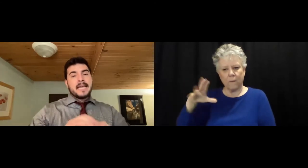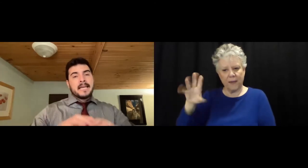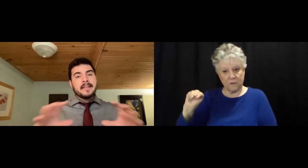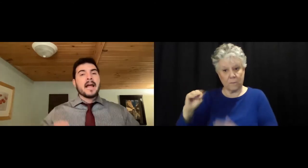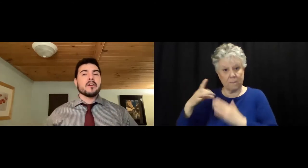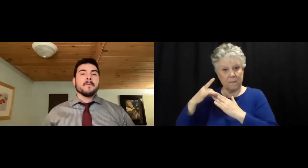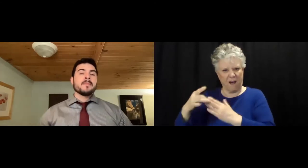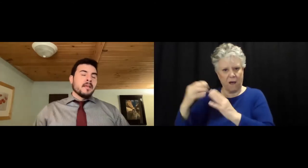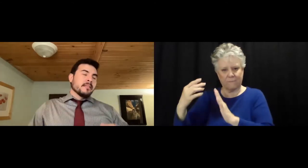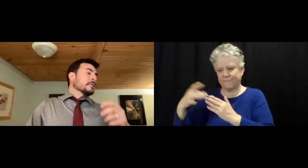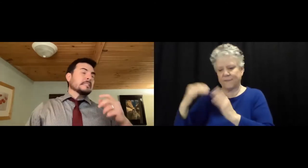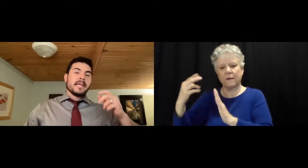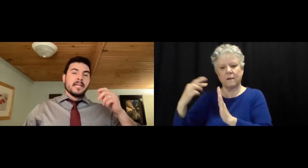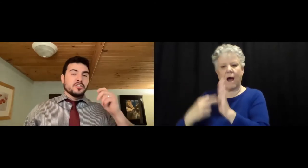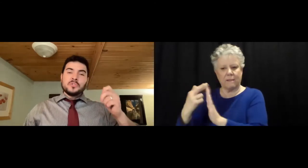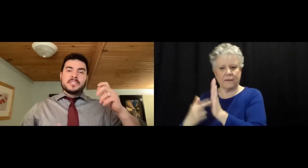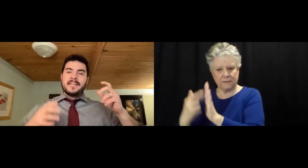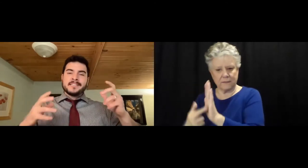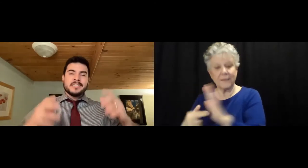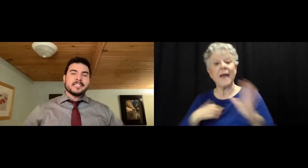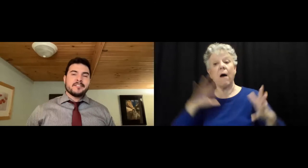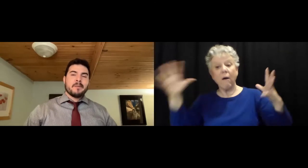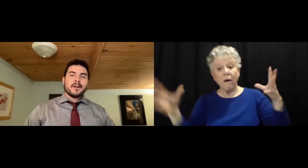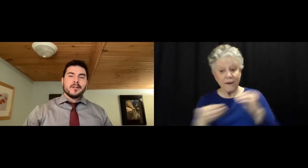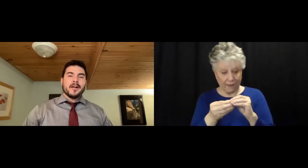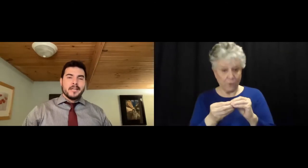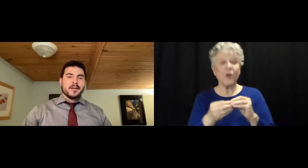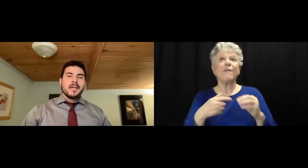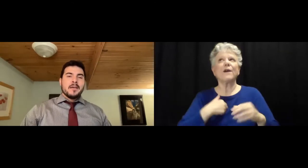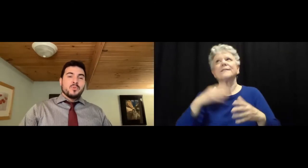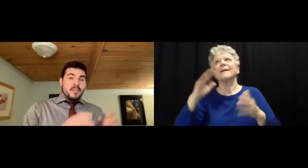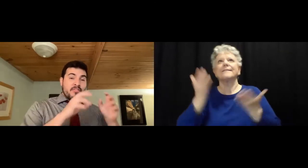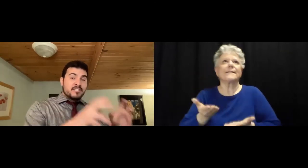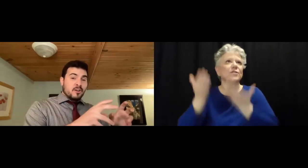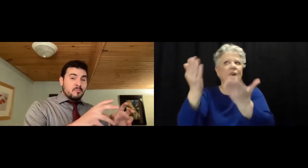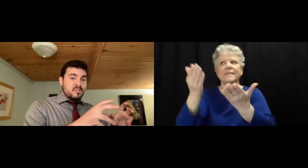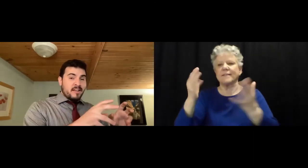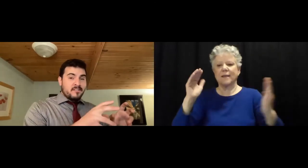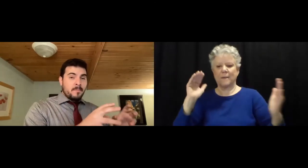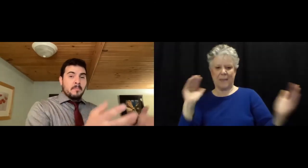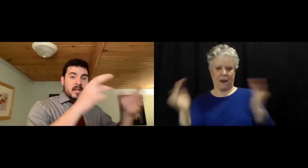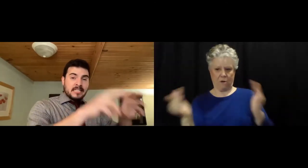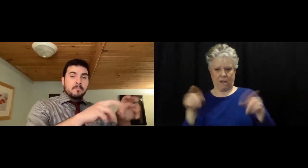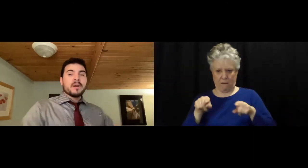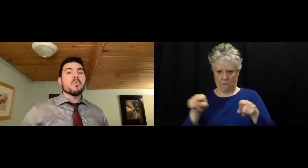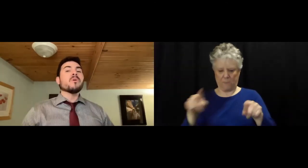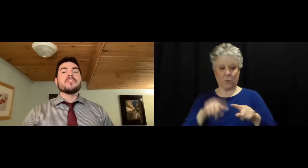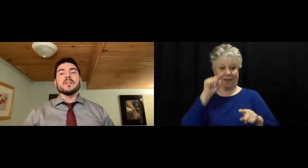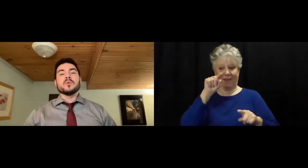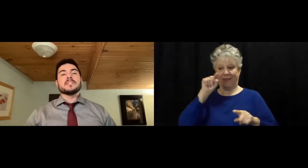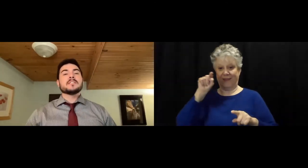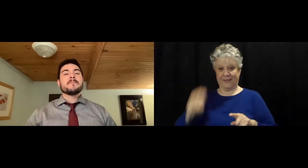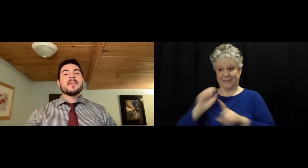Now, taken in the aggregate, there is a juicy and suggestive parallel here between this circumstance among contemporary